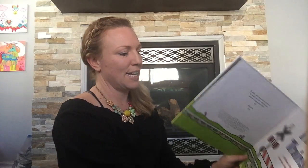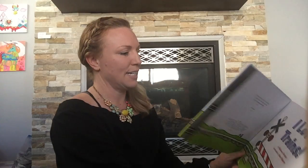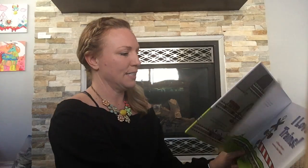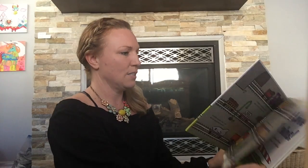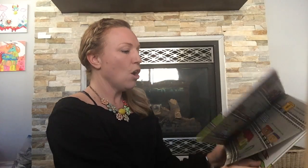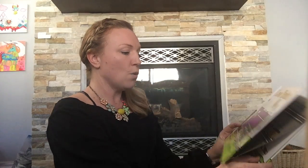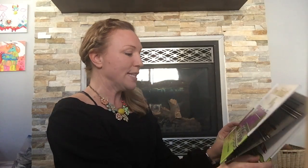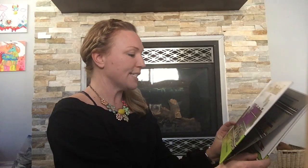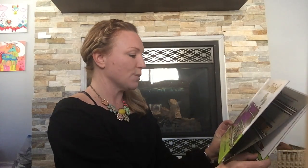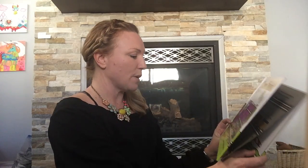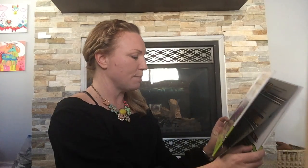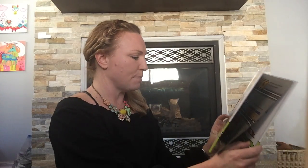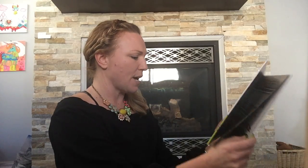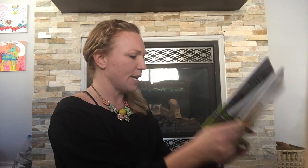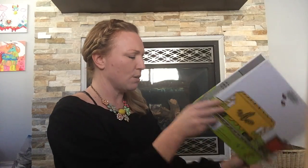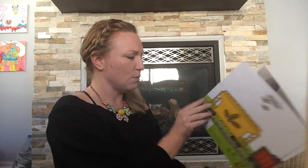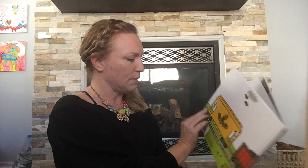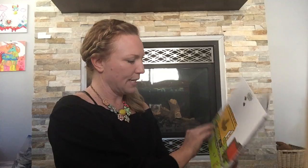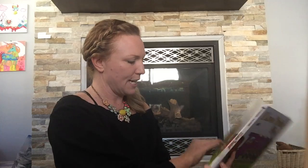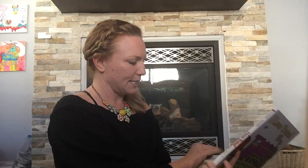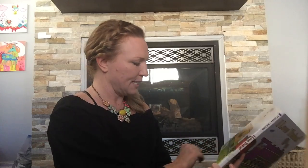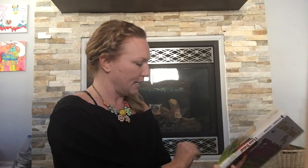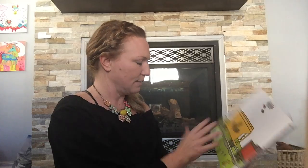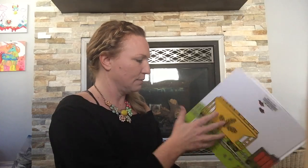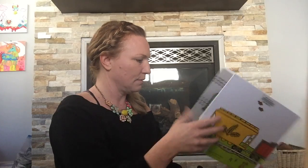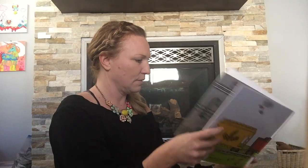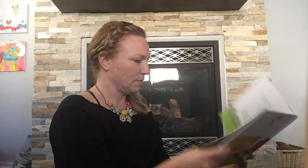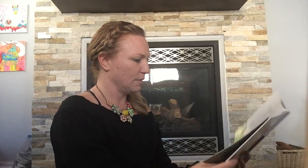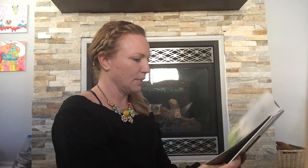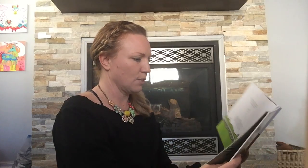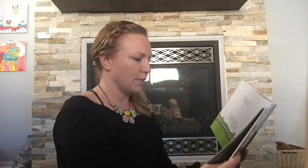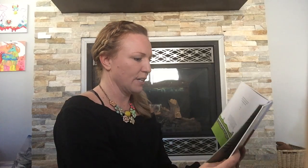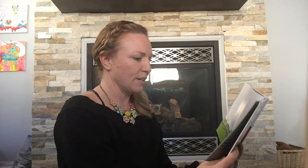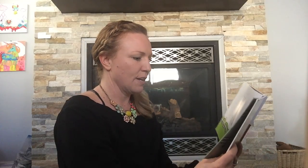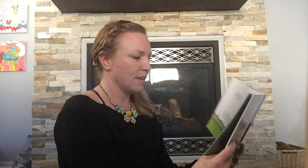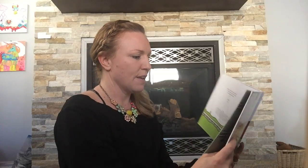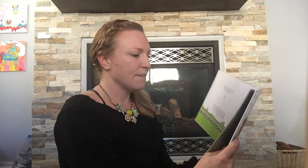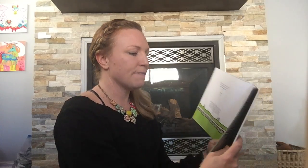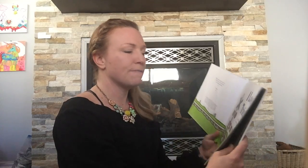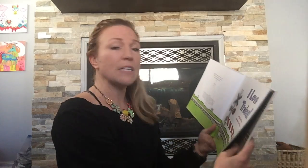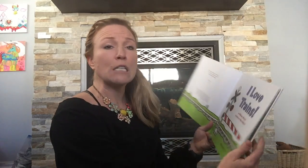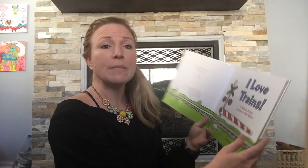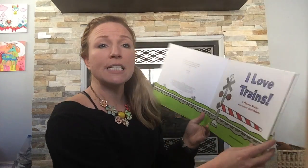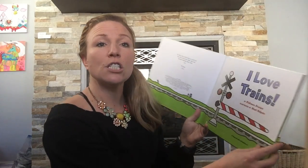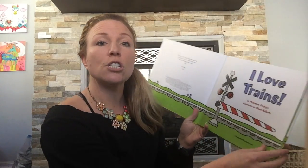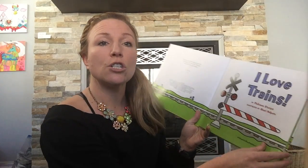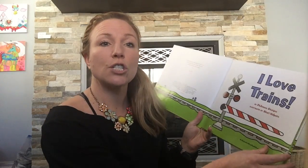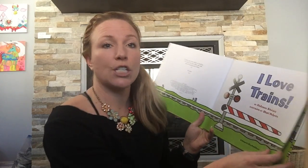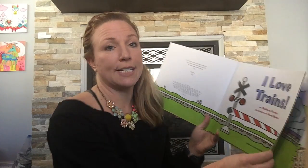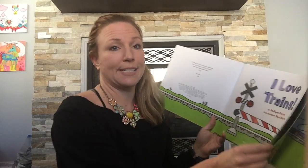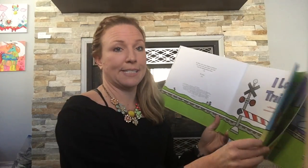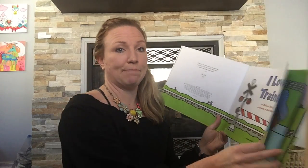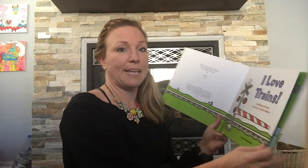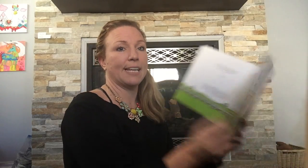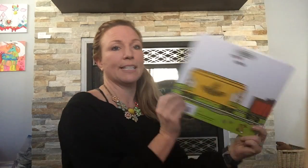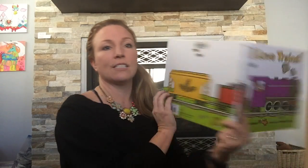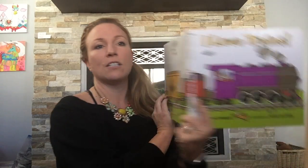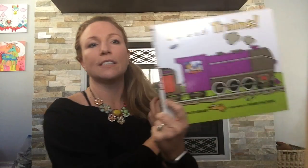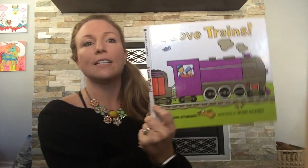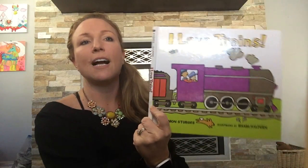Okay. Oh, and this is written by, I can't see. Let's go in here. Philemon Sturgis, I think. It's called